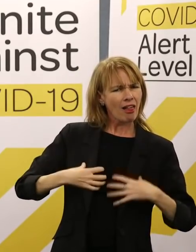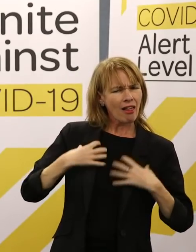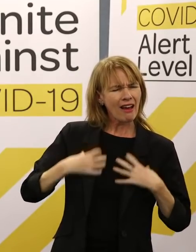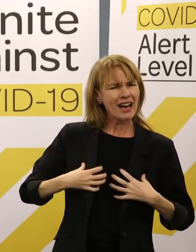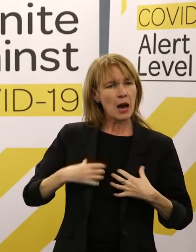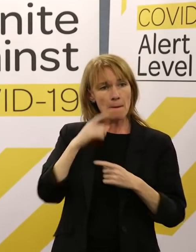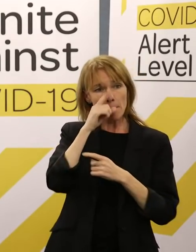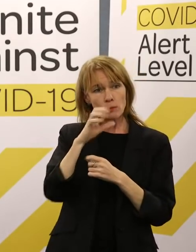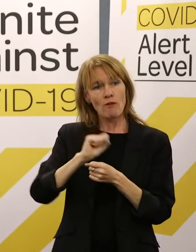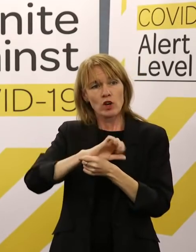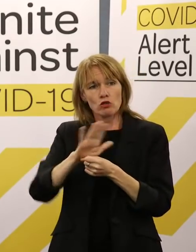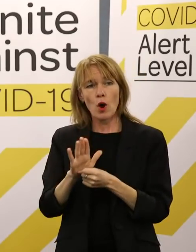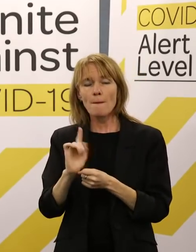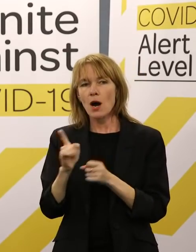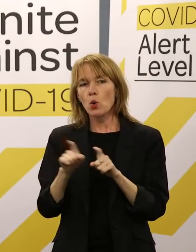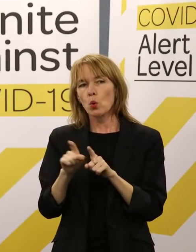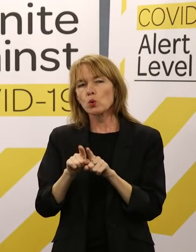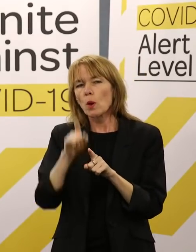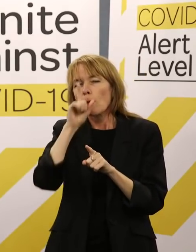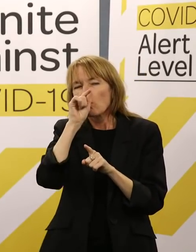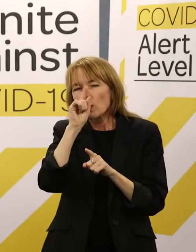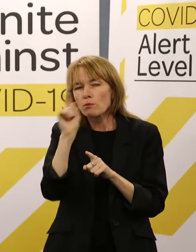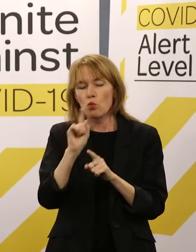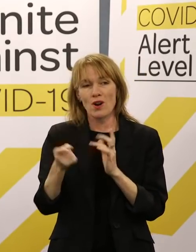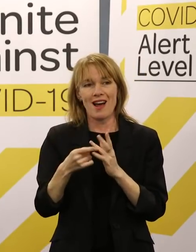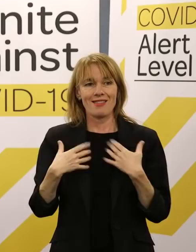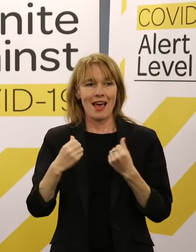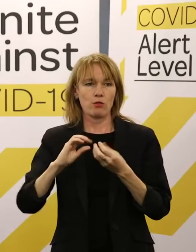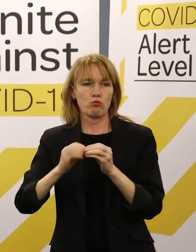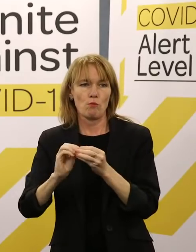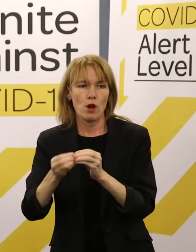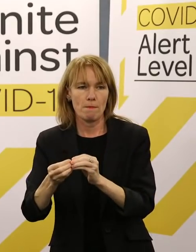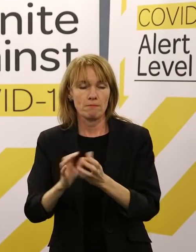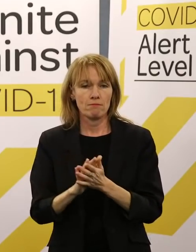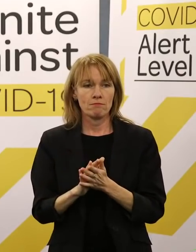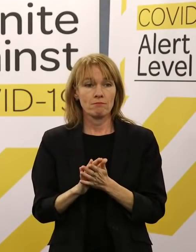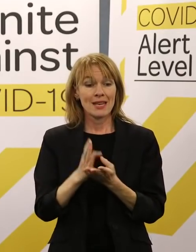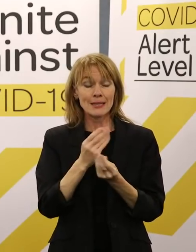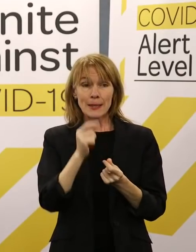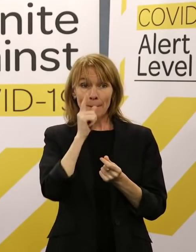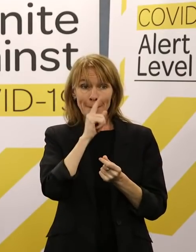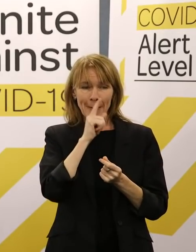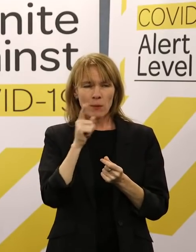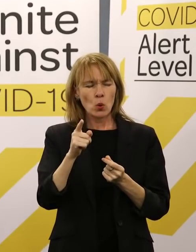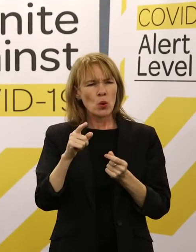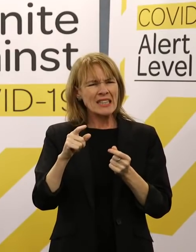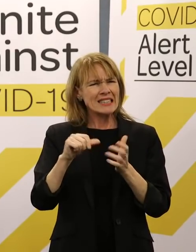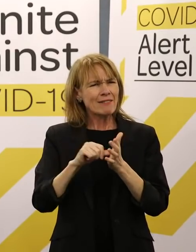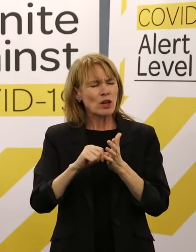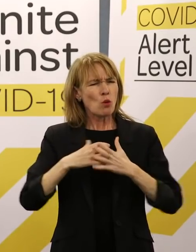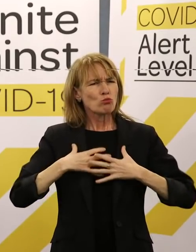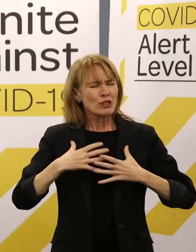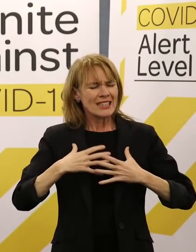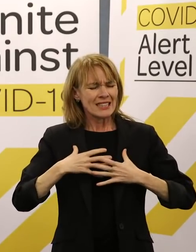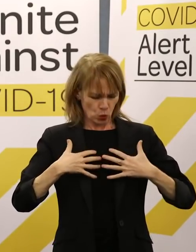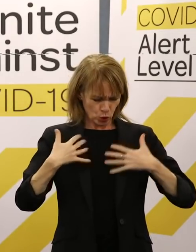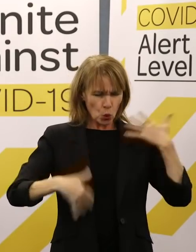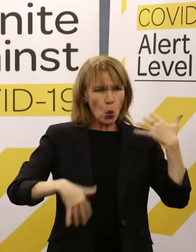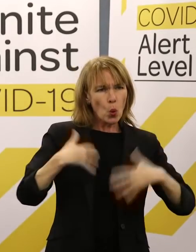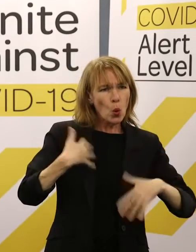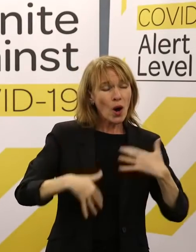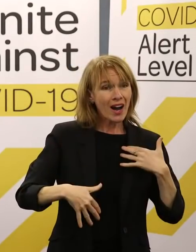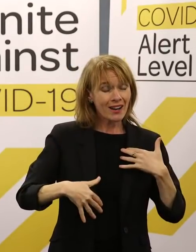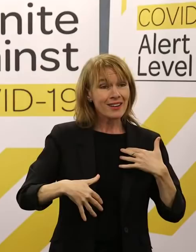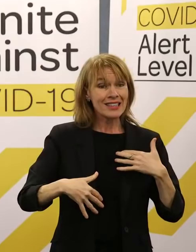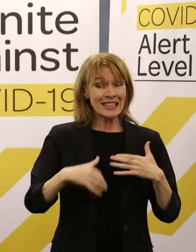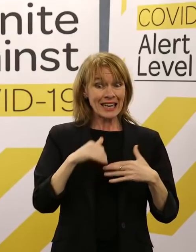severity of the symptoms. We do know that some people will develop shortness of breath and chest pain, and of course